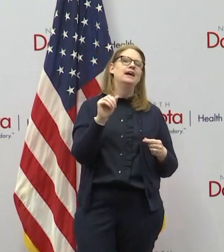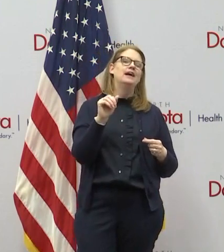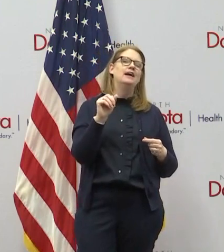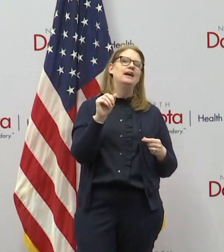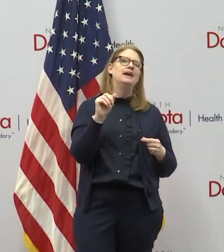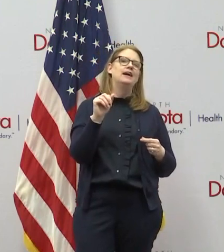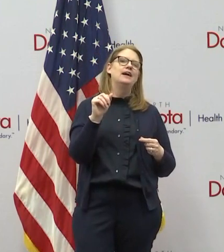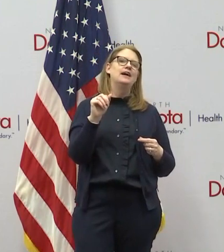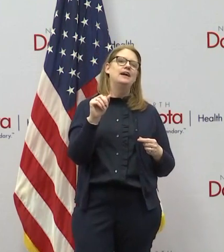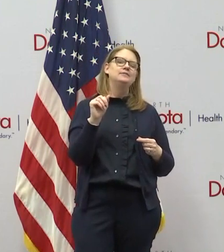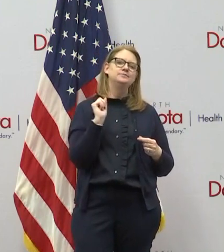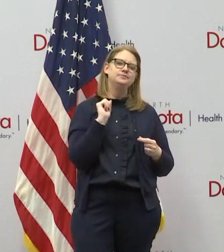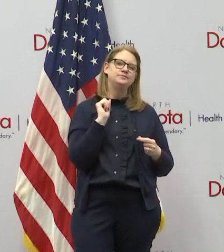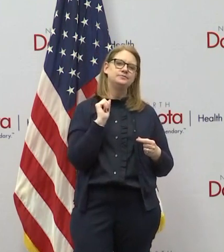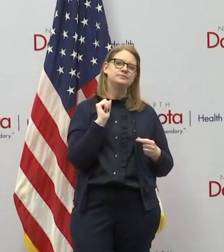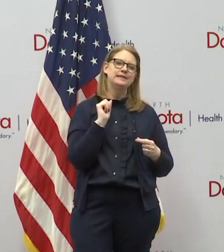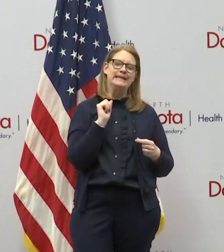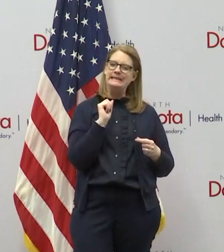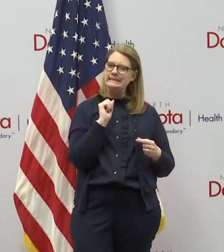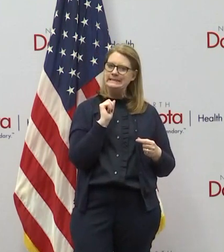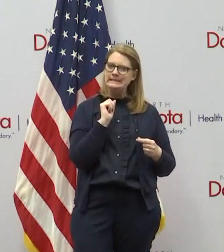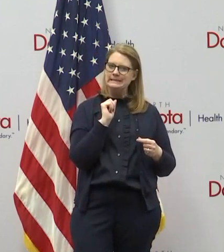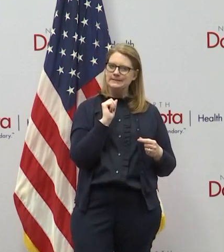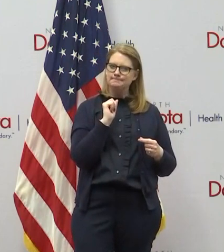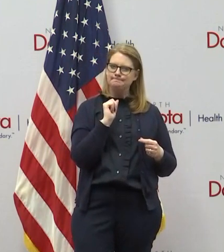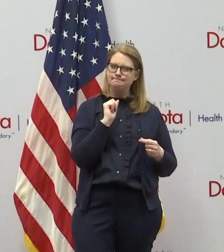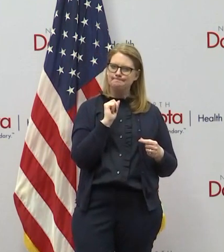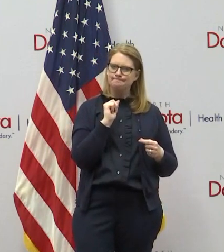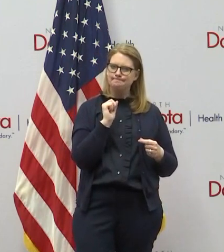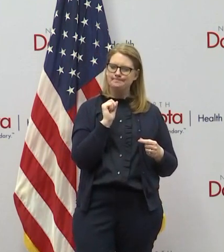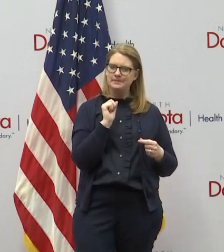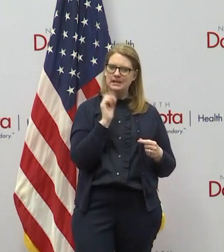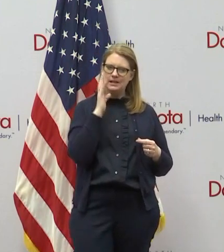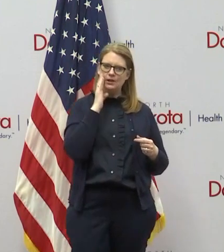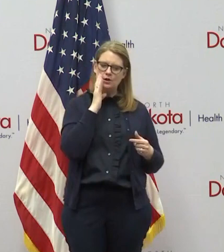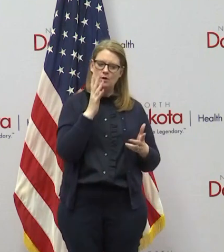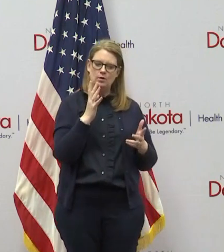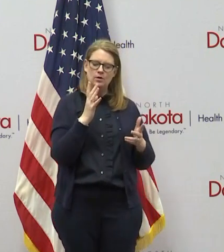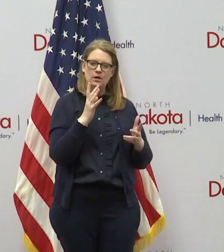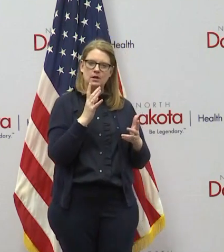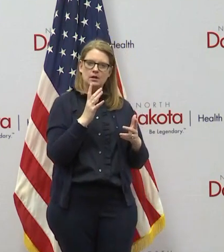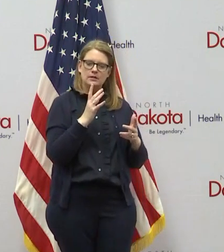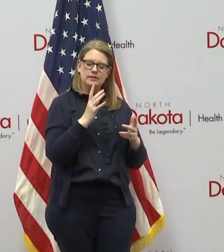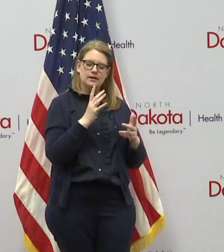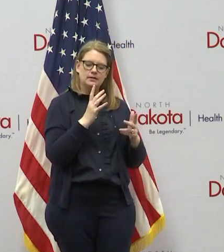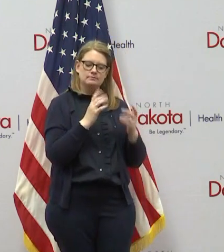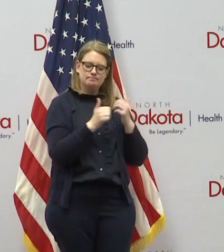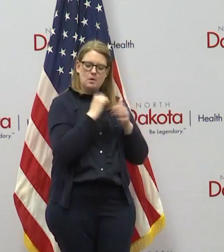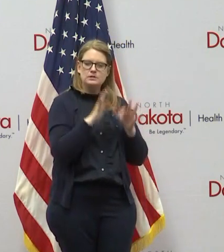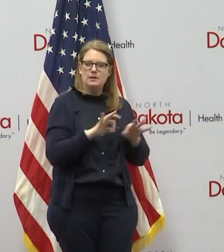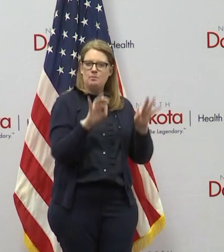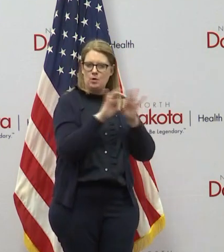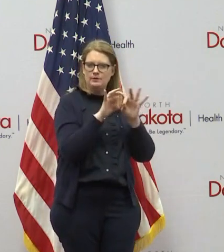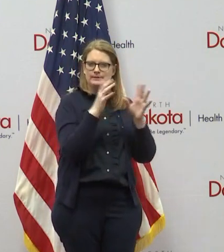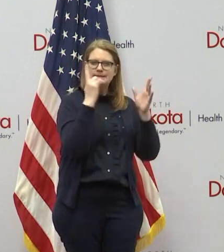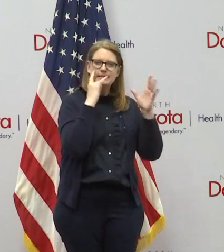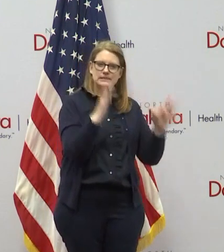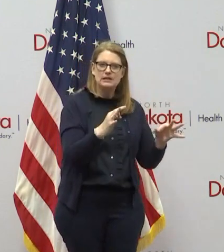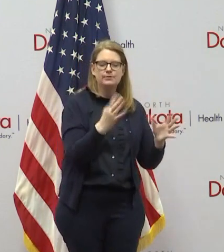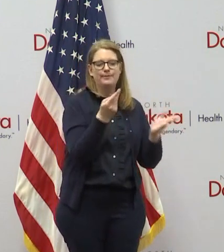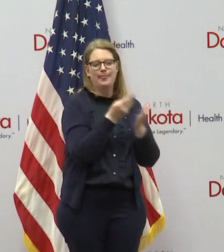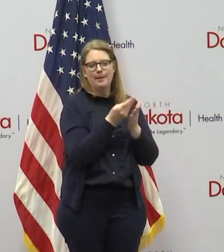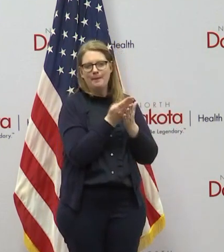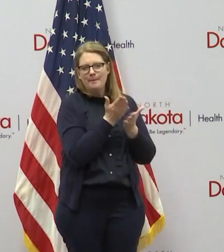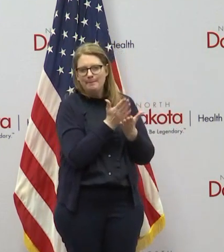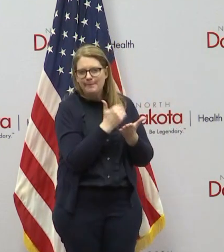we've been tackling the most urgent, biggest decisions we can. I mean, this week with the budget guidelines,